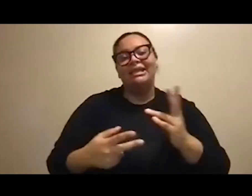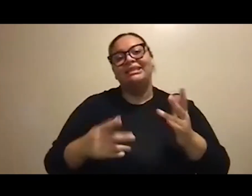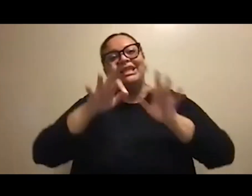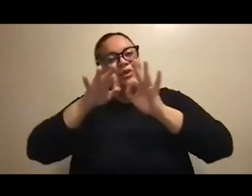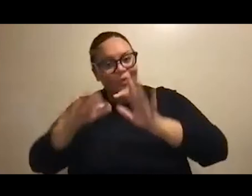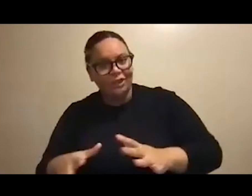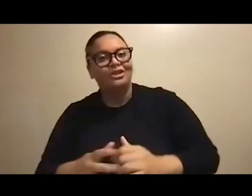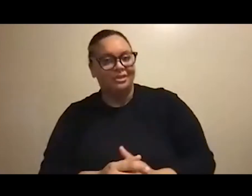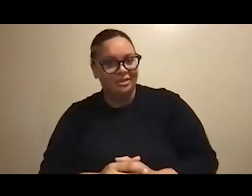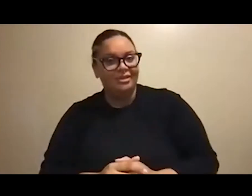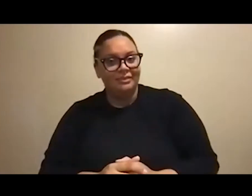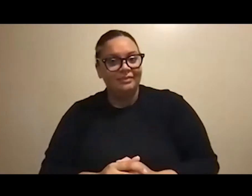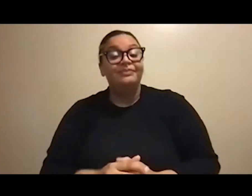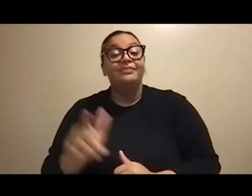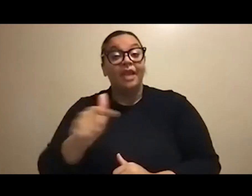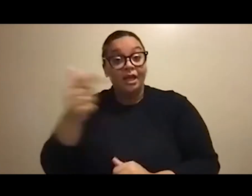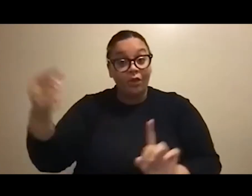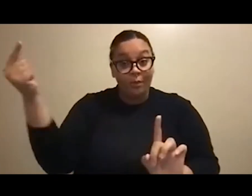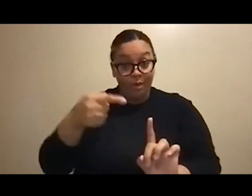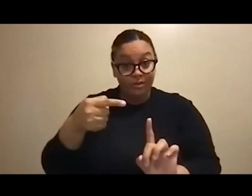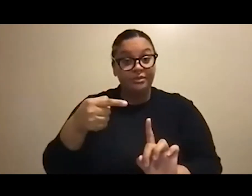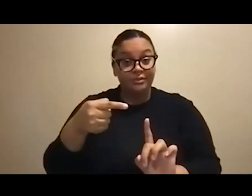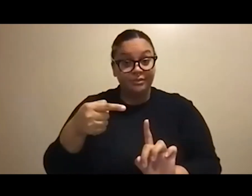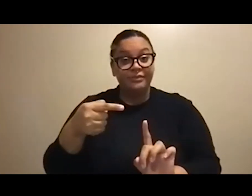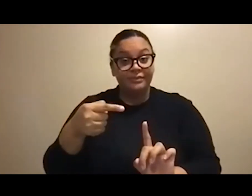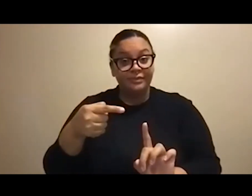circumstances. One other point.